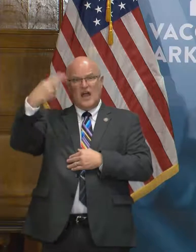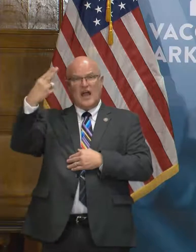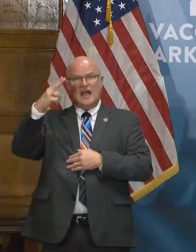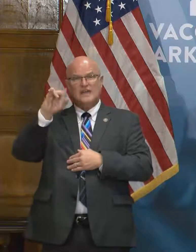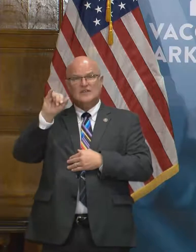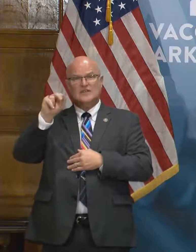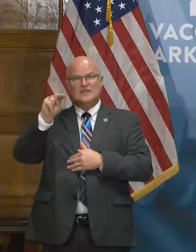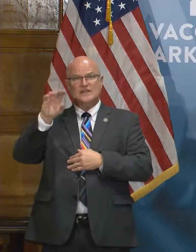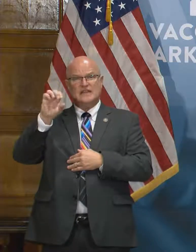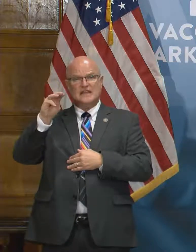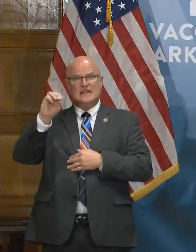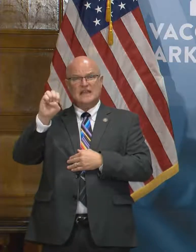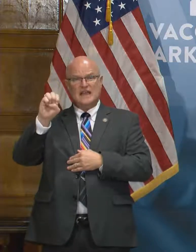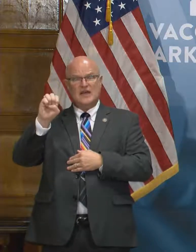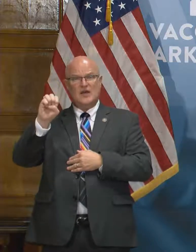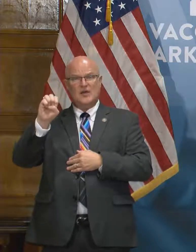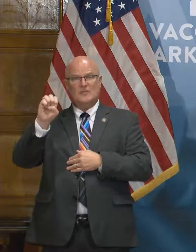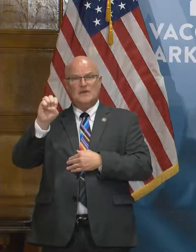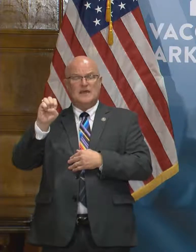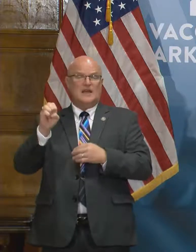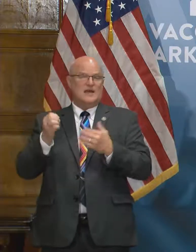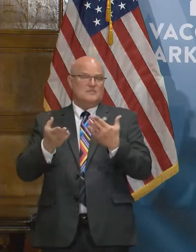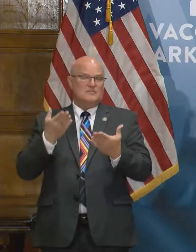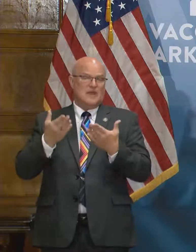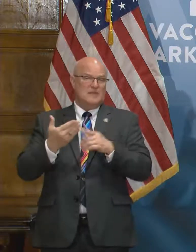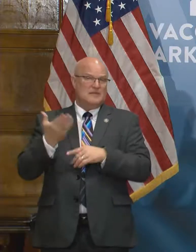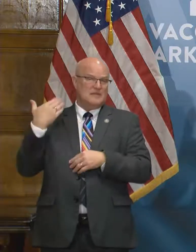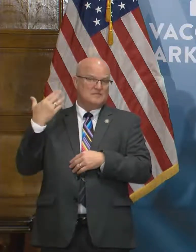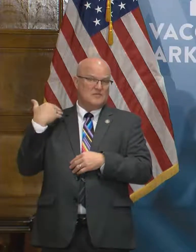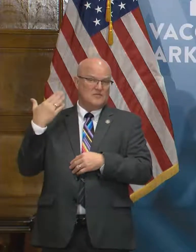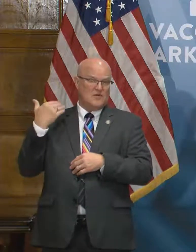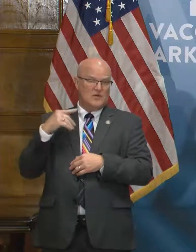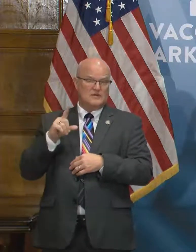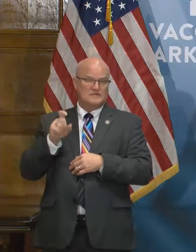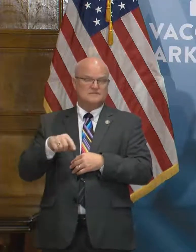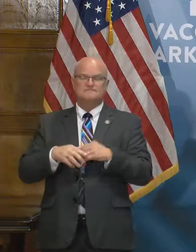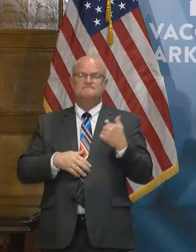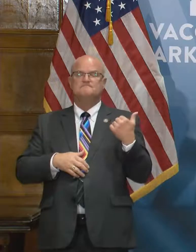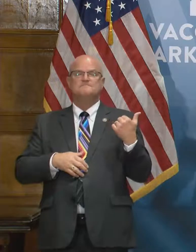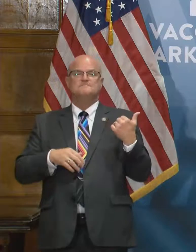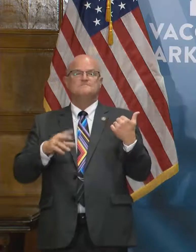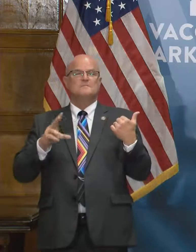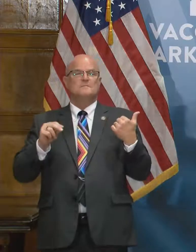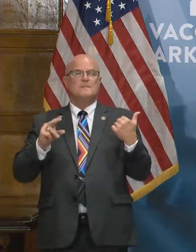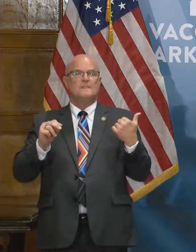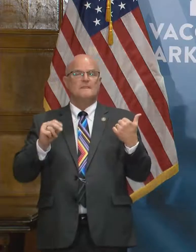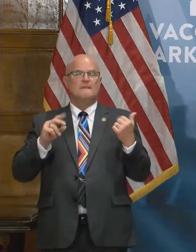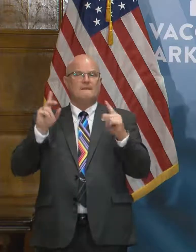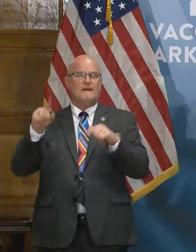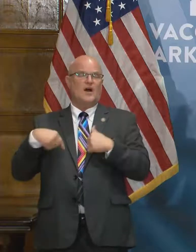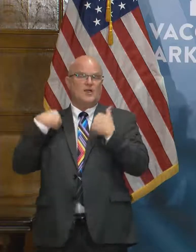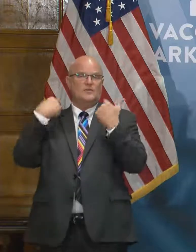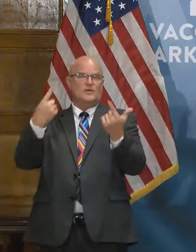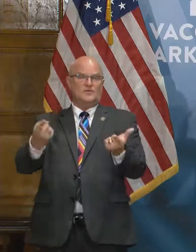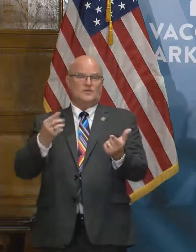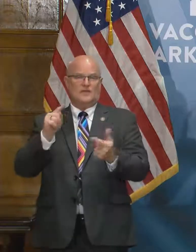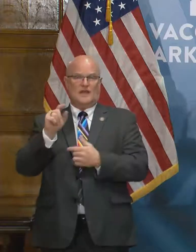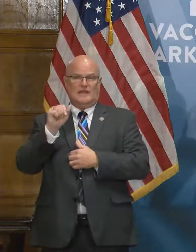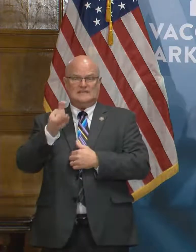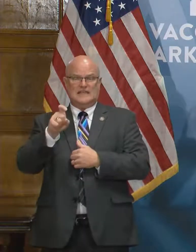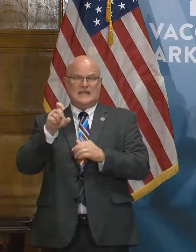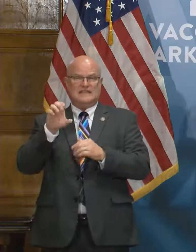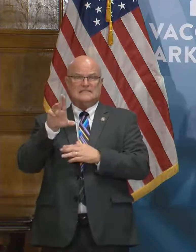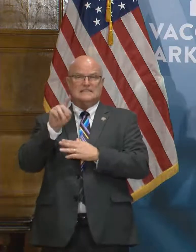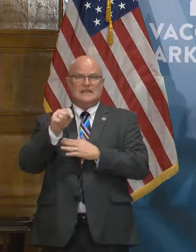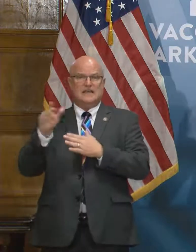earners now that that top rate is dropping even further than maybe some of the proposals were earlier? No, I think all the way through our tax cutting